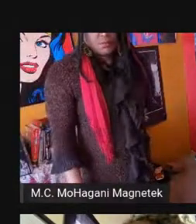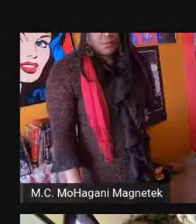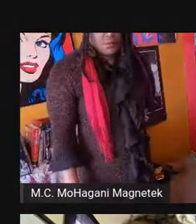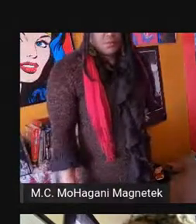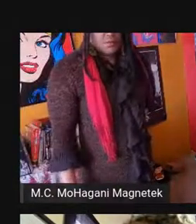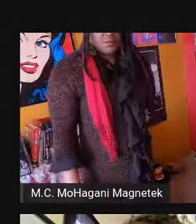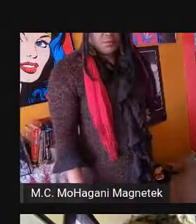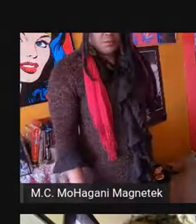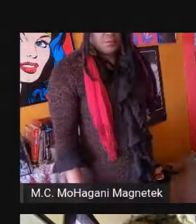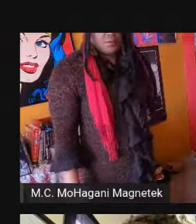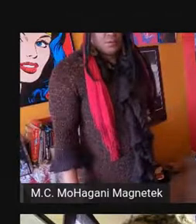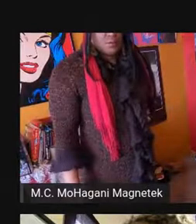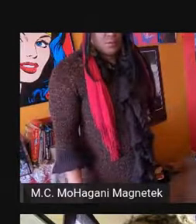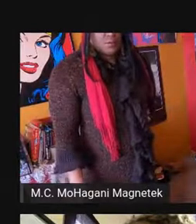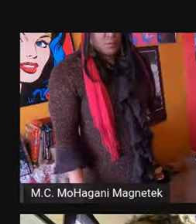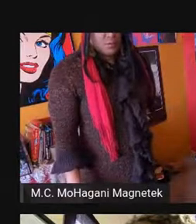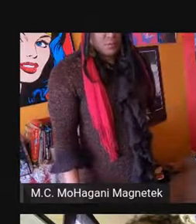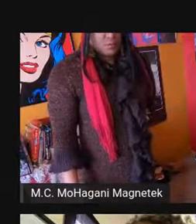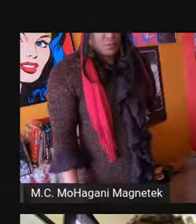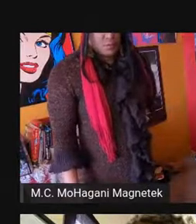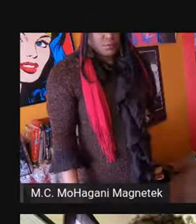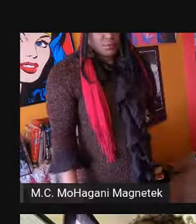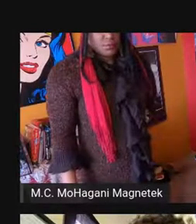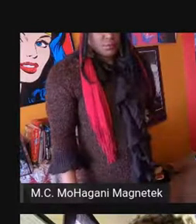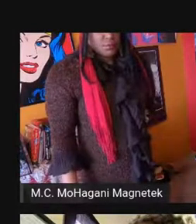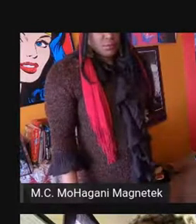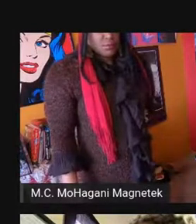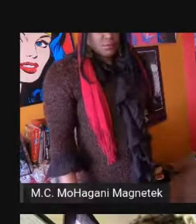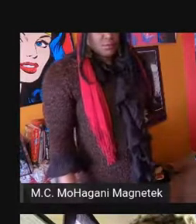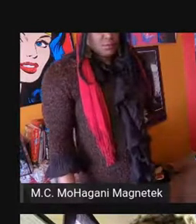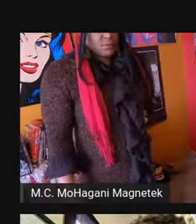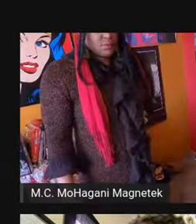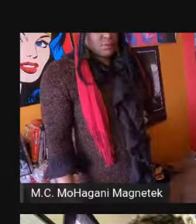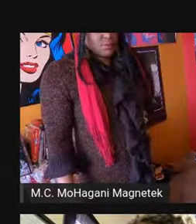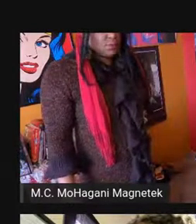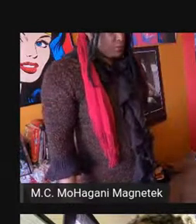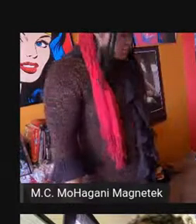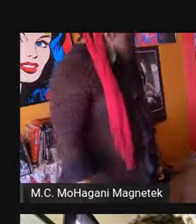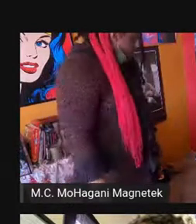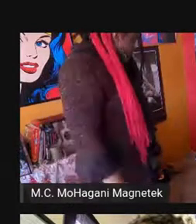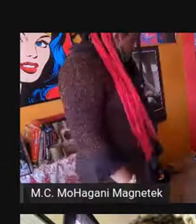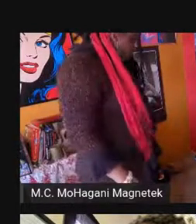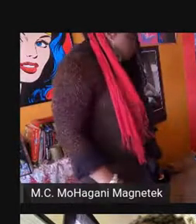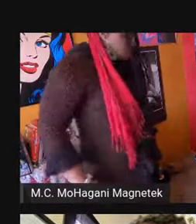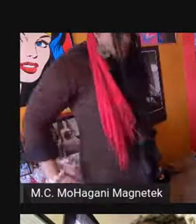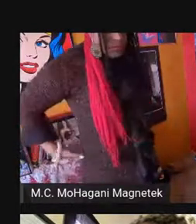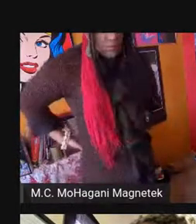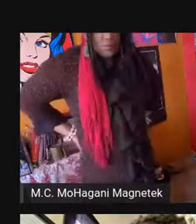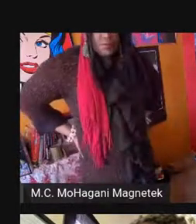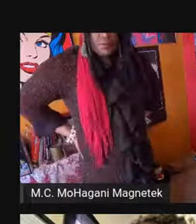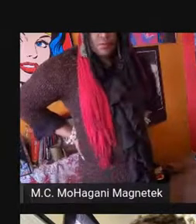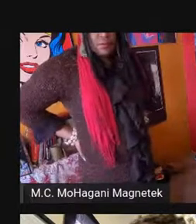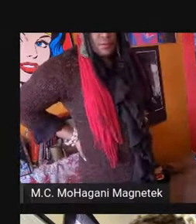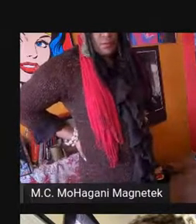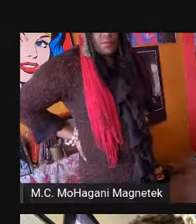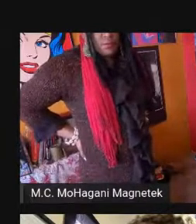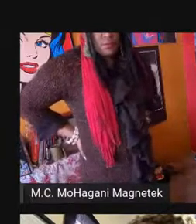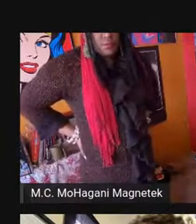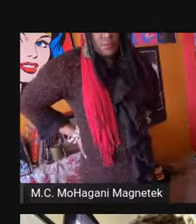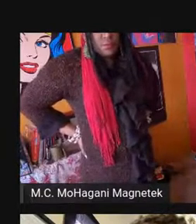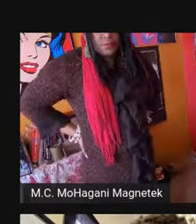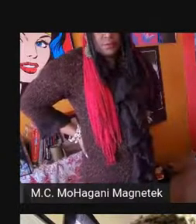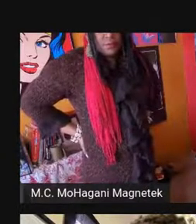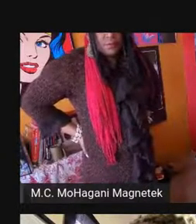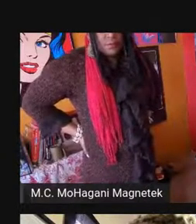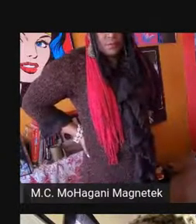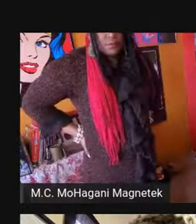honor. It's been a privilege. It's been an amazing experience. And I hope that we